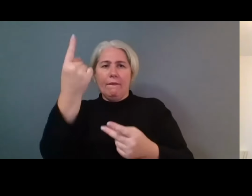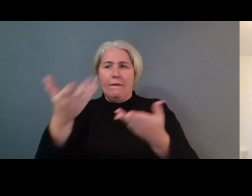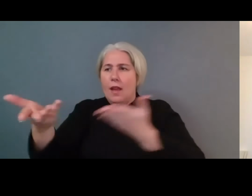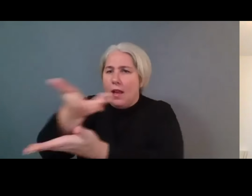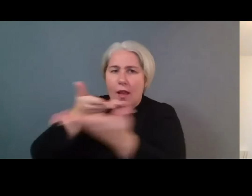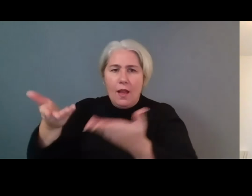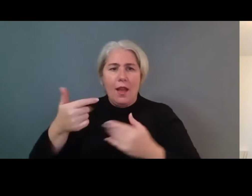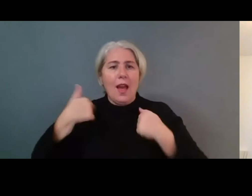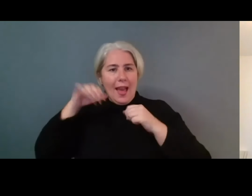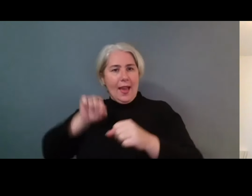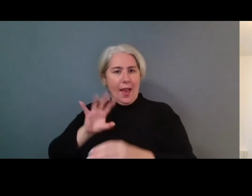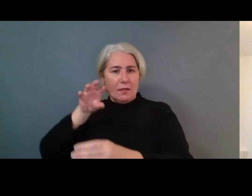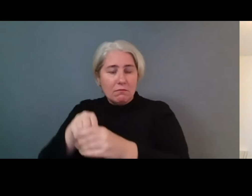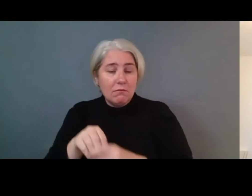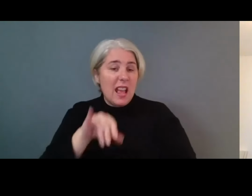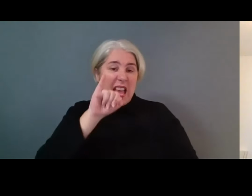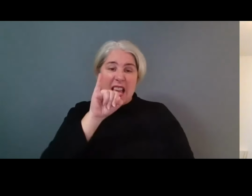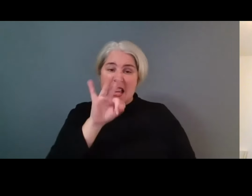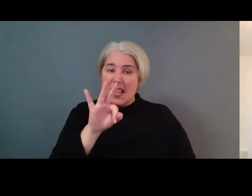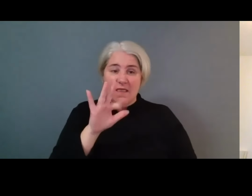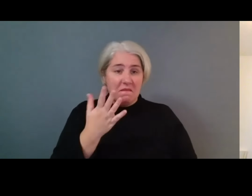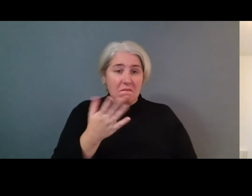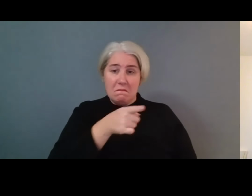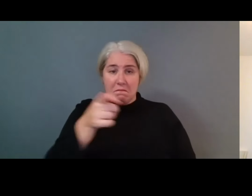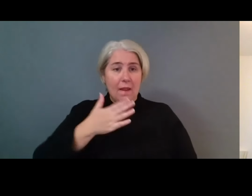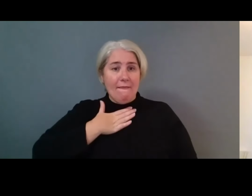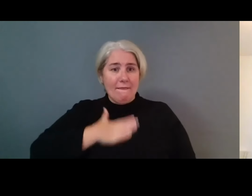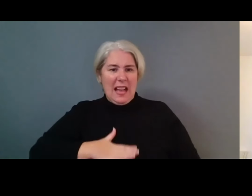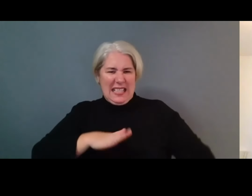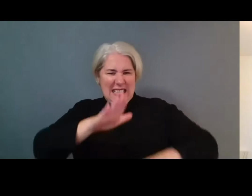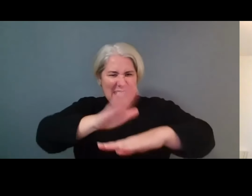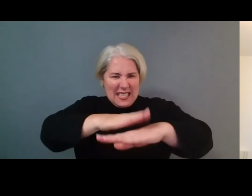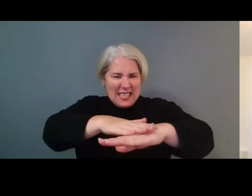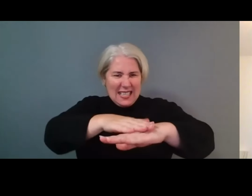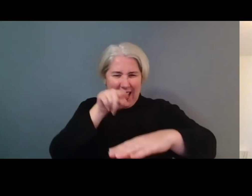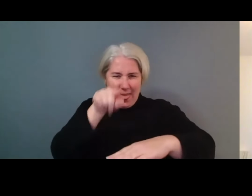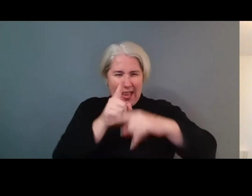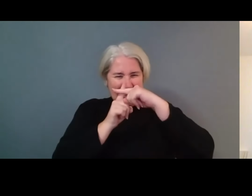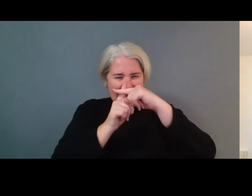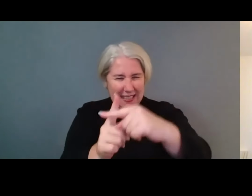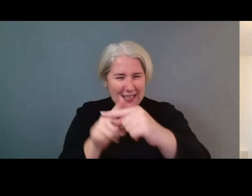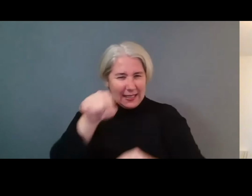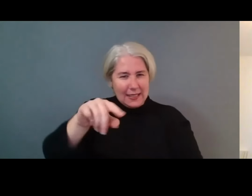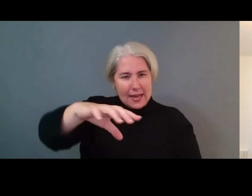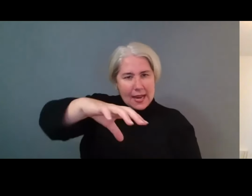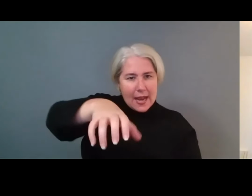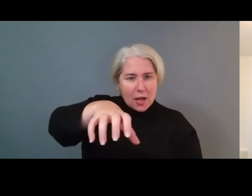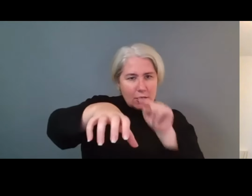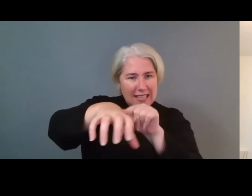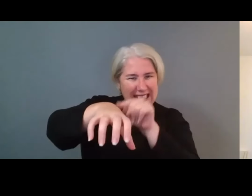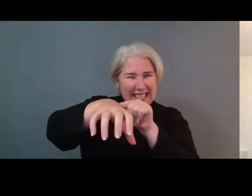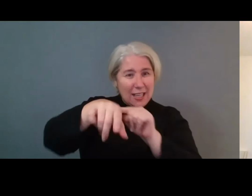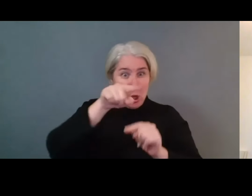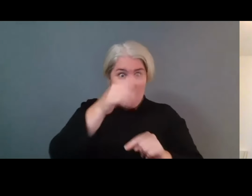to make contribution on a particular country, situation in a particular country, or you want to raise awareness